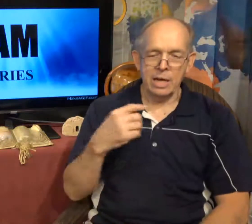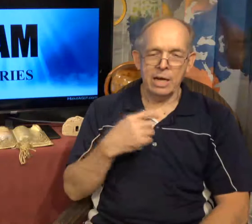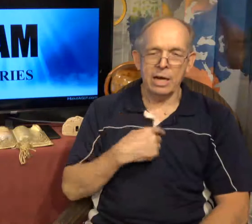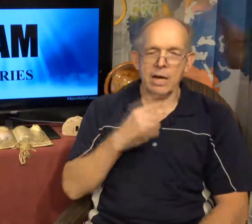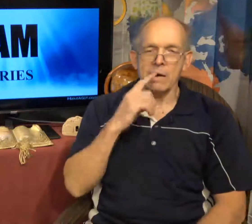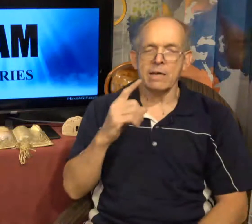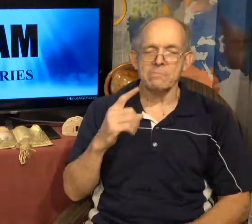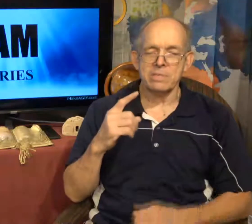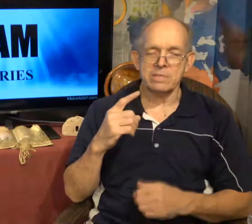I am